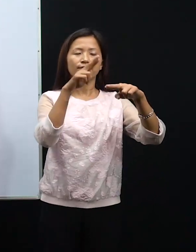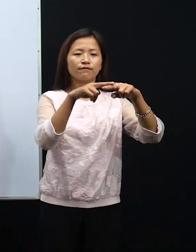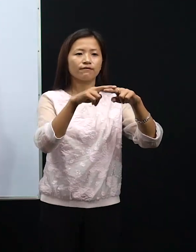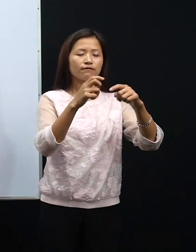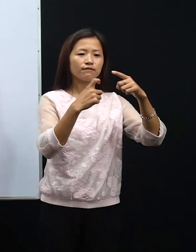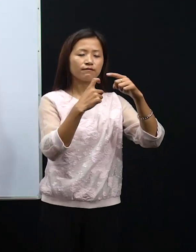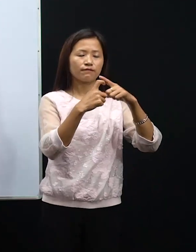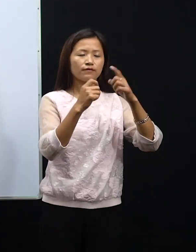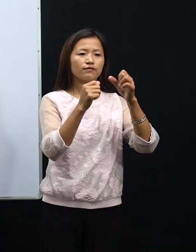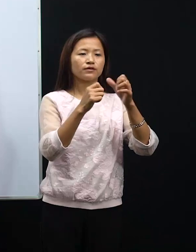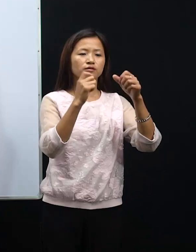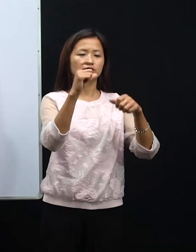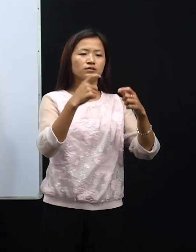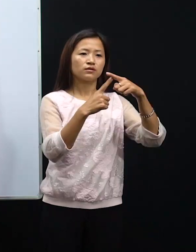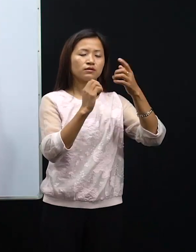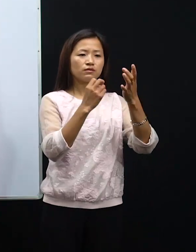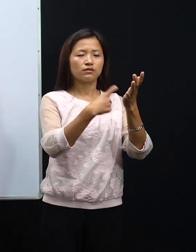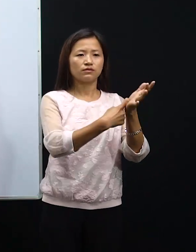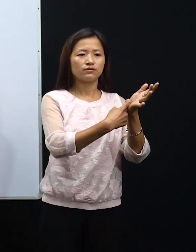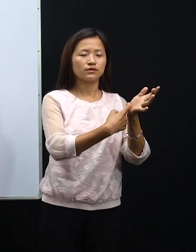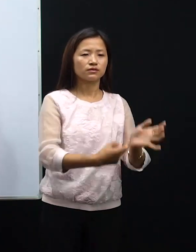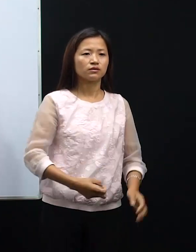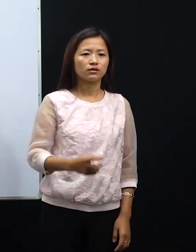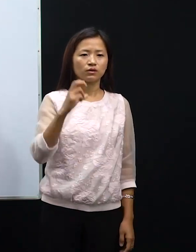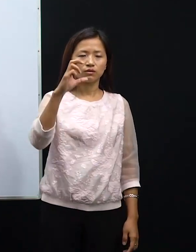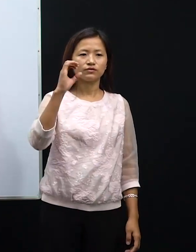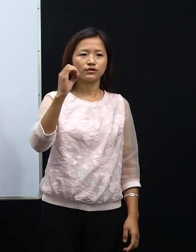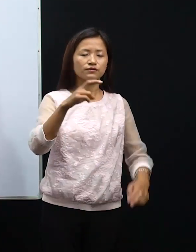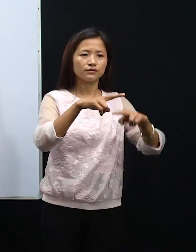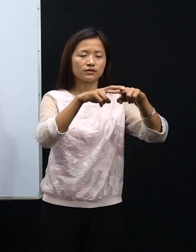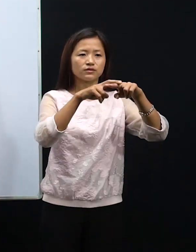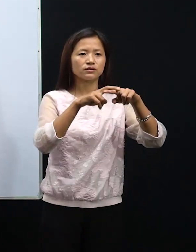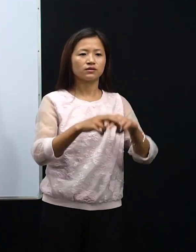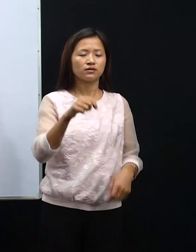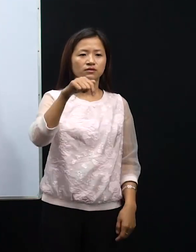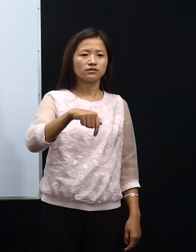them were factors. But now when we talk about coefficient factors,